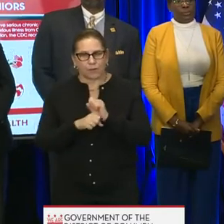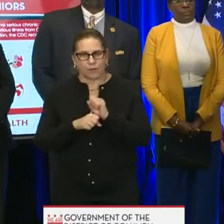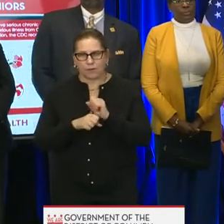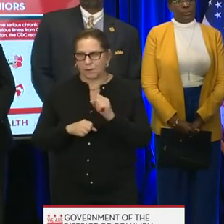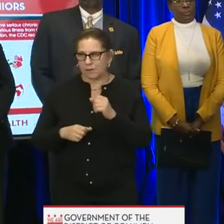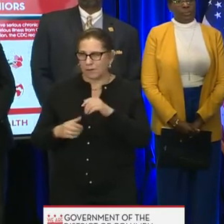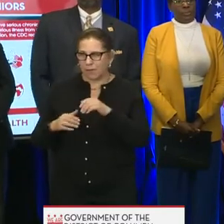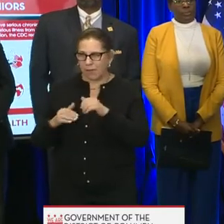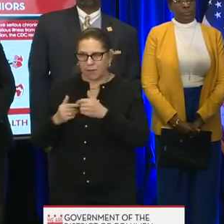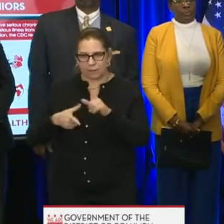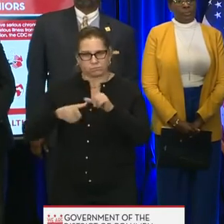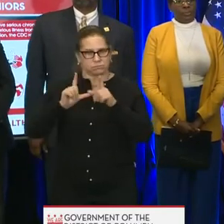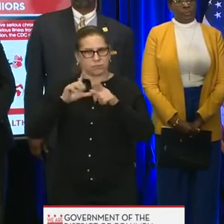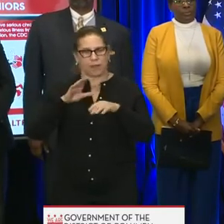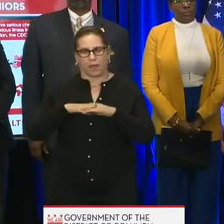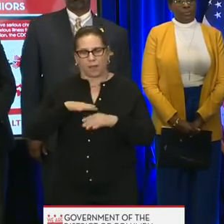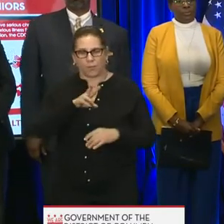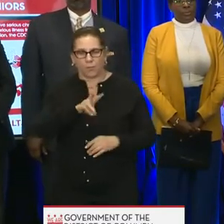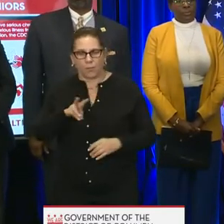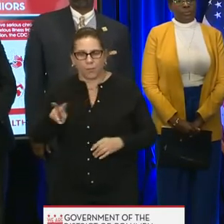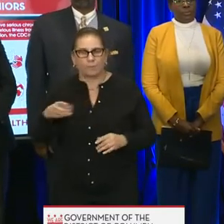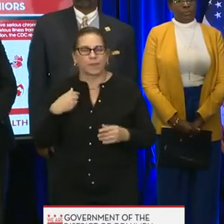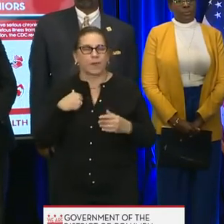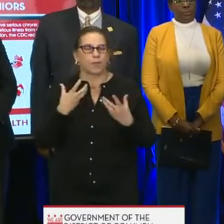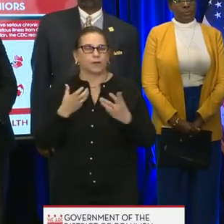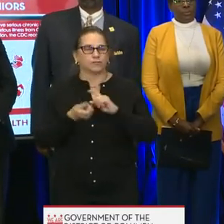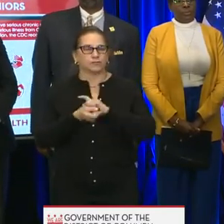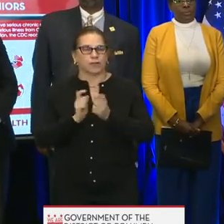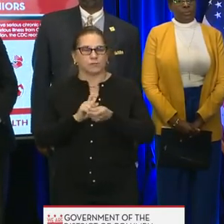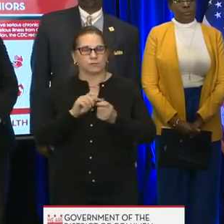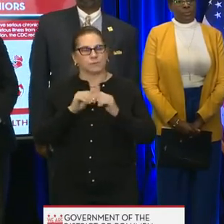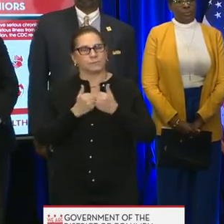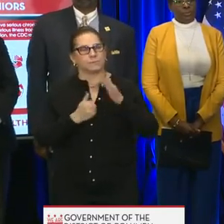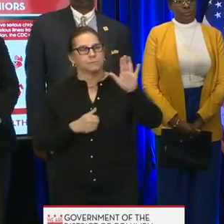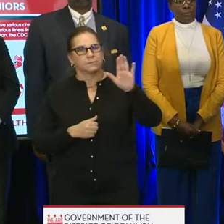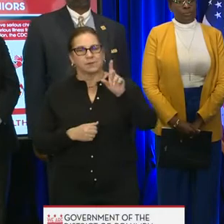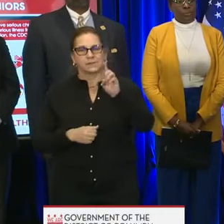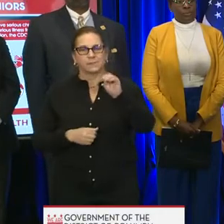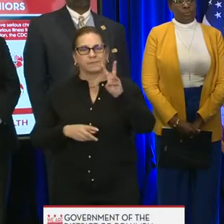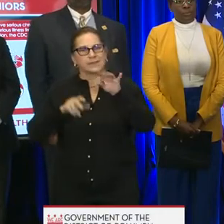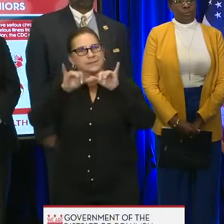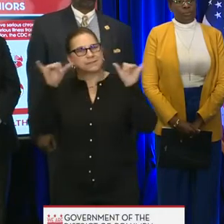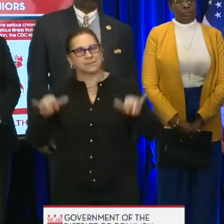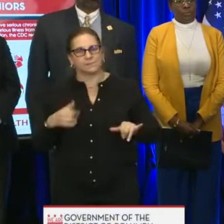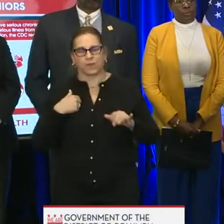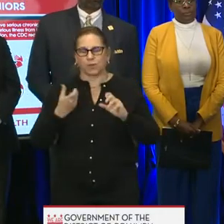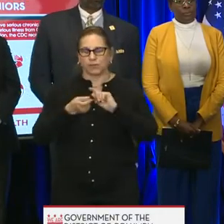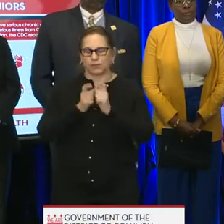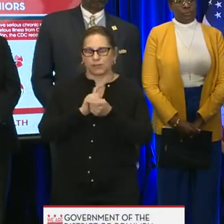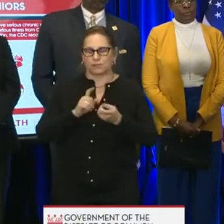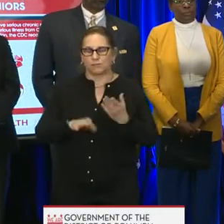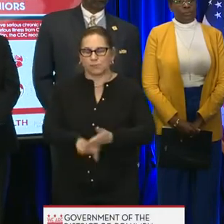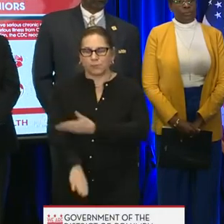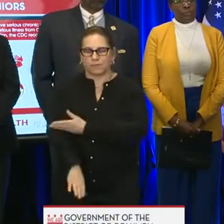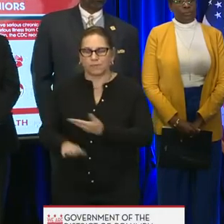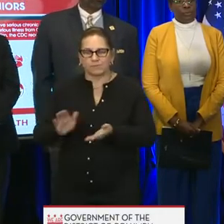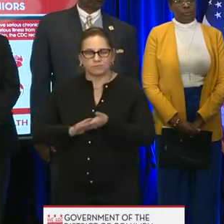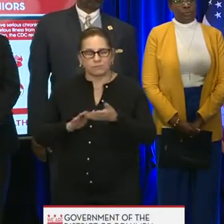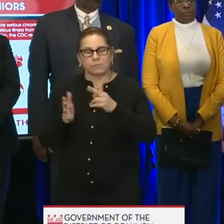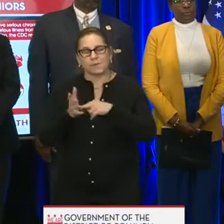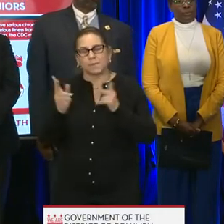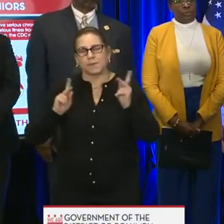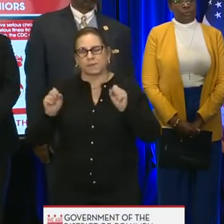their operations have changed. So we're asking people before they even try to go to call or look on the website so you